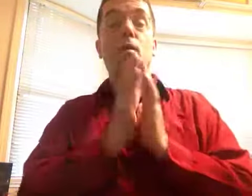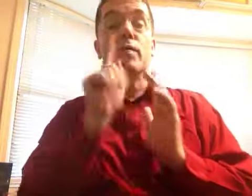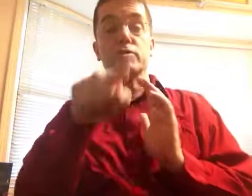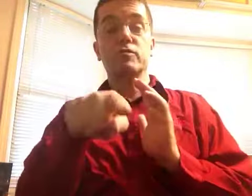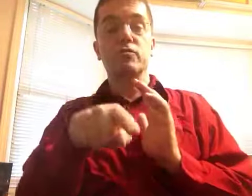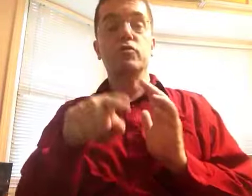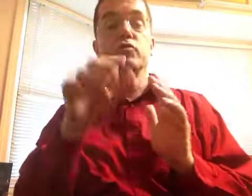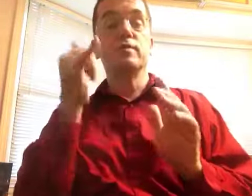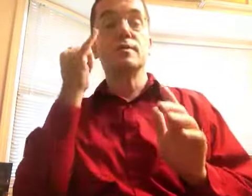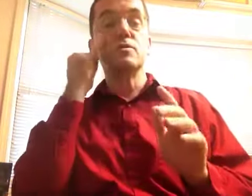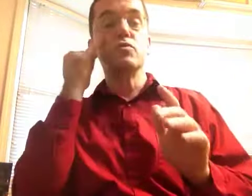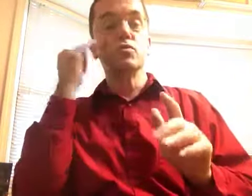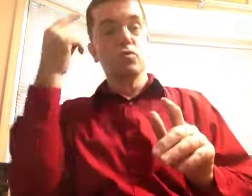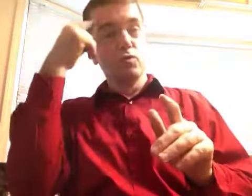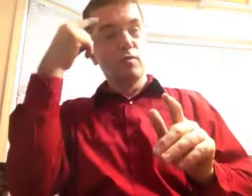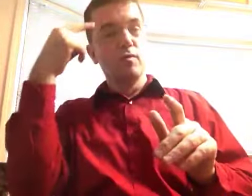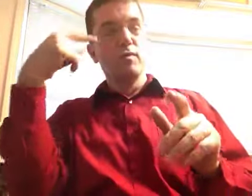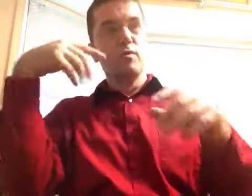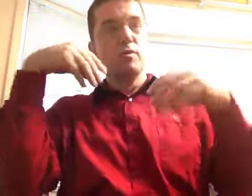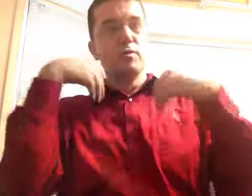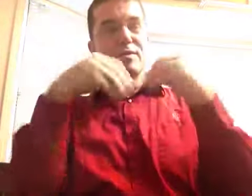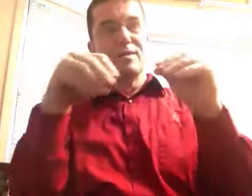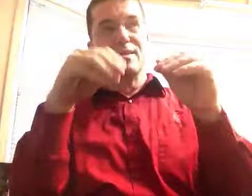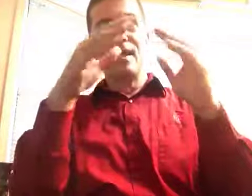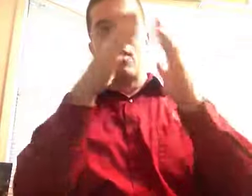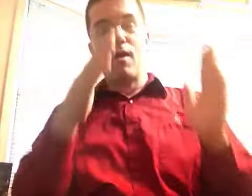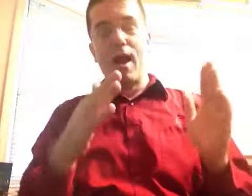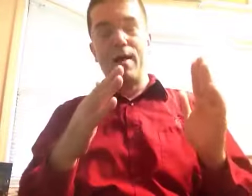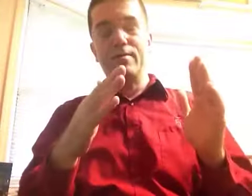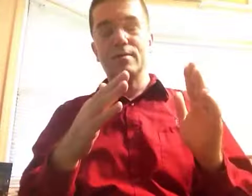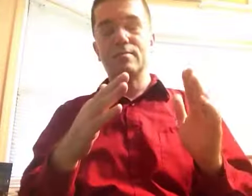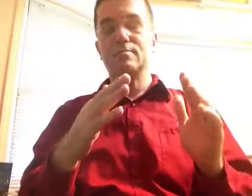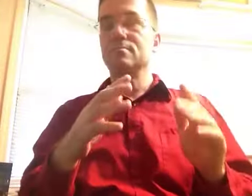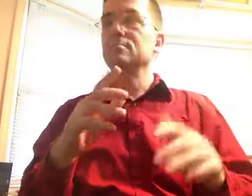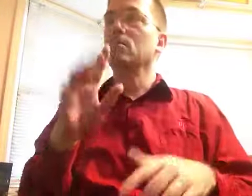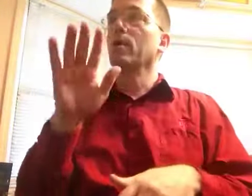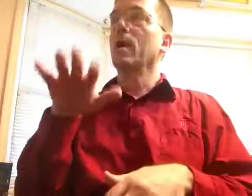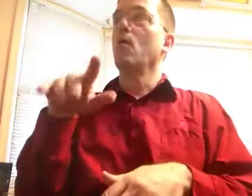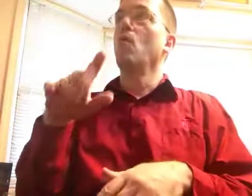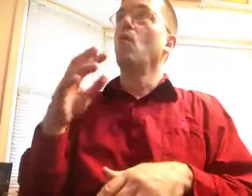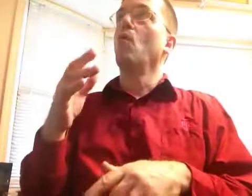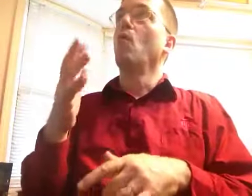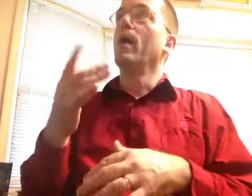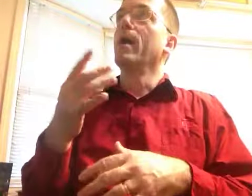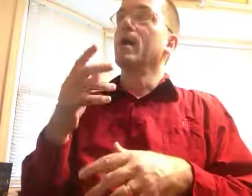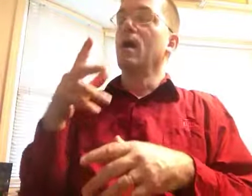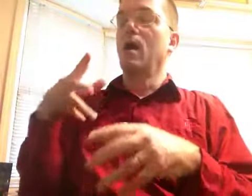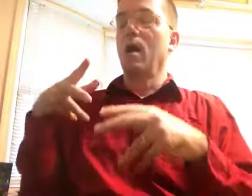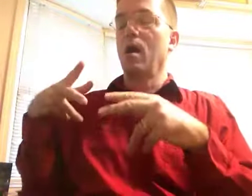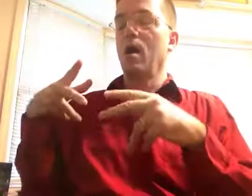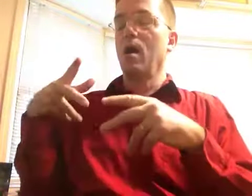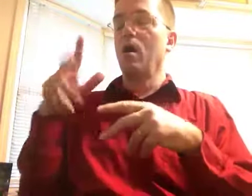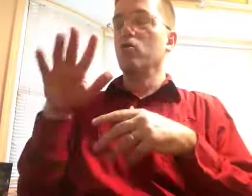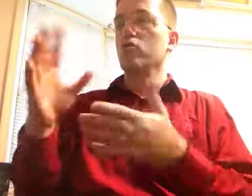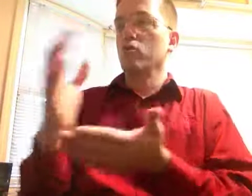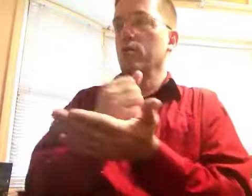is what it is after it was cut in half or before it was cut in half? This is after it's cut in half. So you used to make 90 or